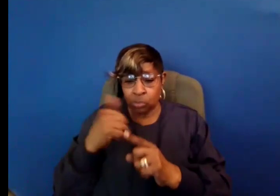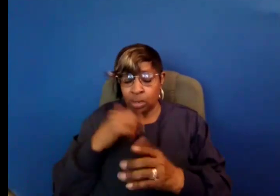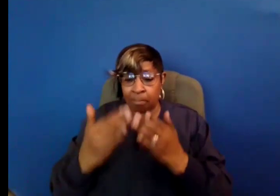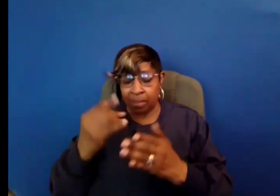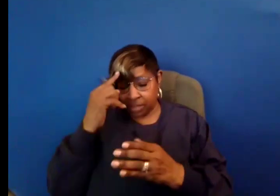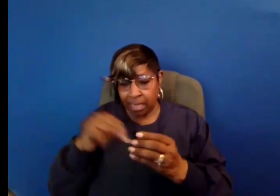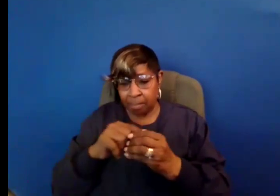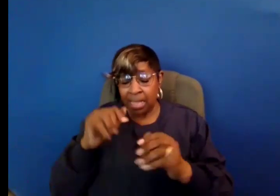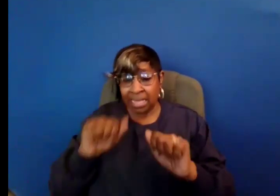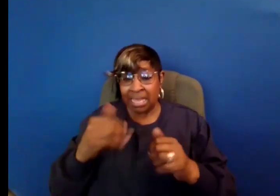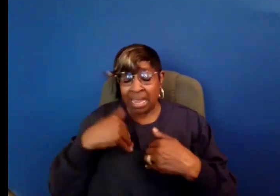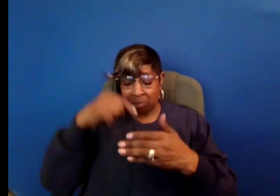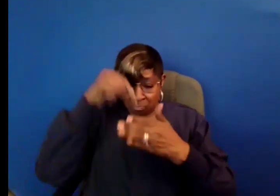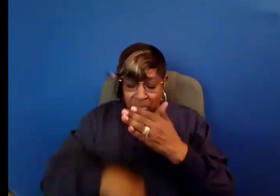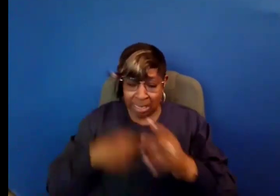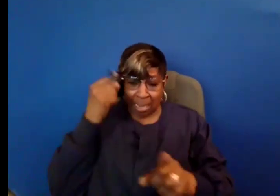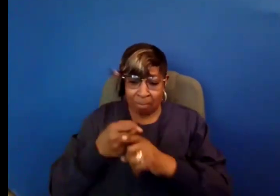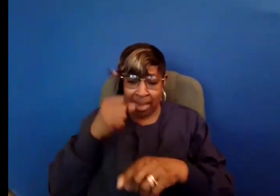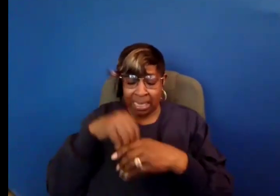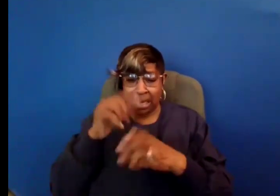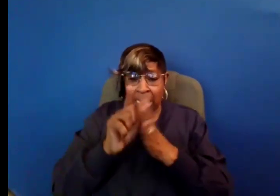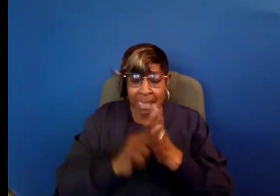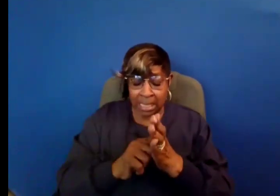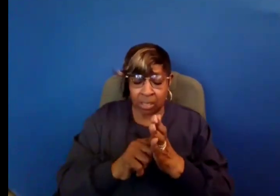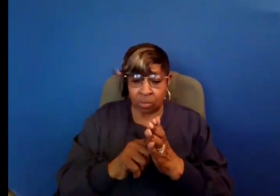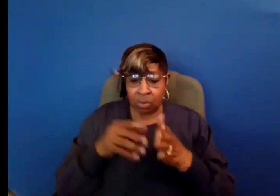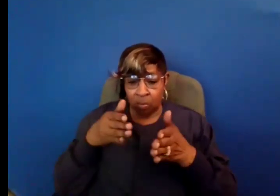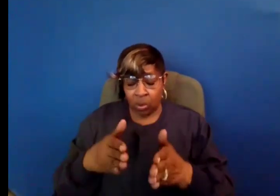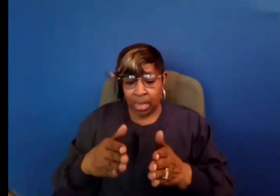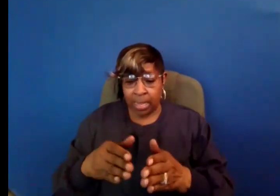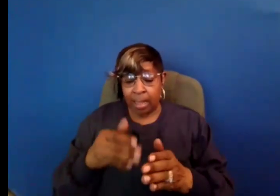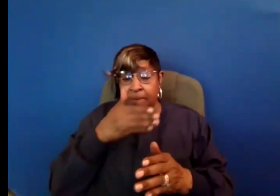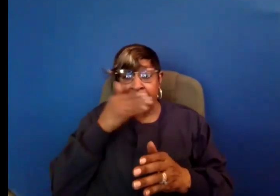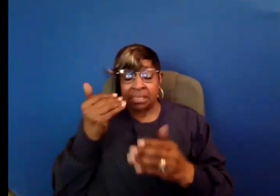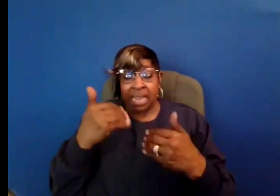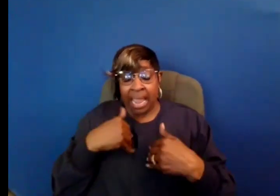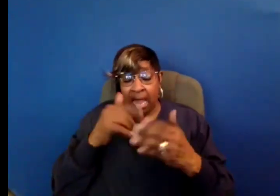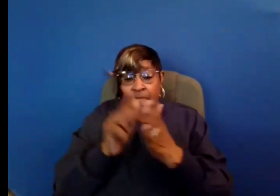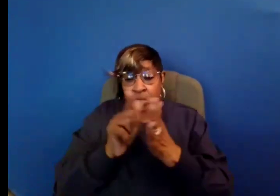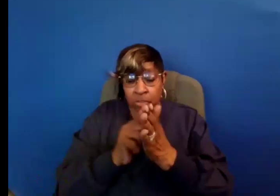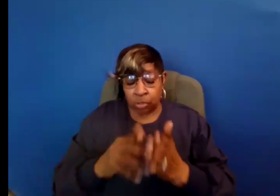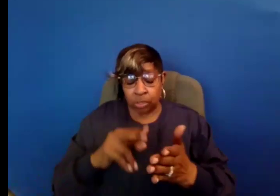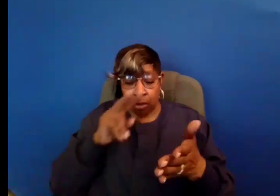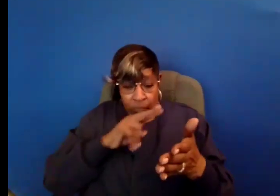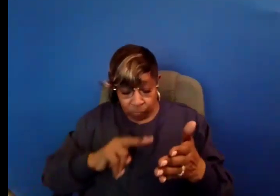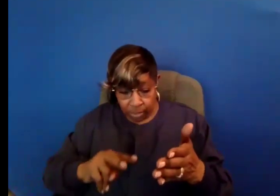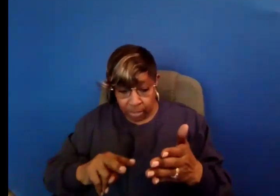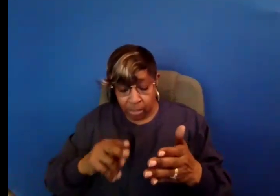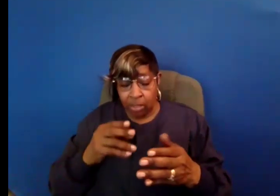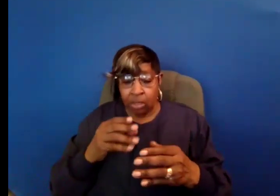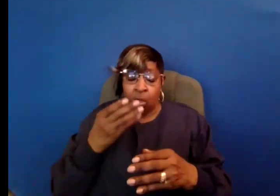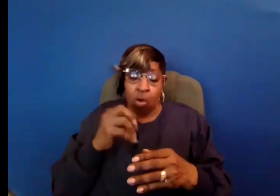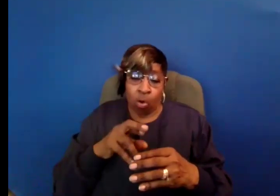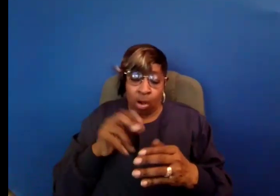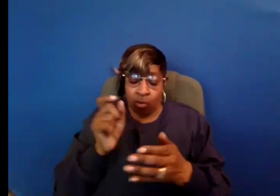significant impact in a legal sense. So your overall answer is it's best to have an attorney draft it or at least look over it and give you a